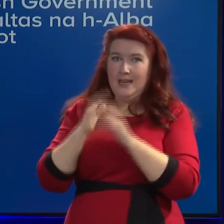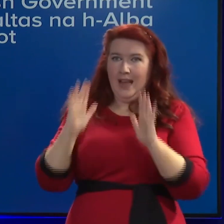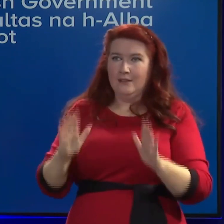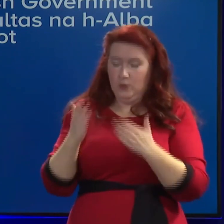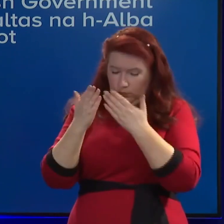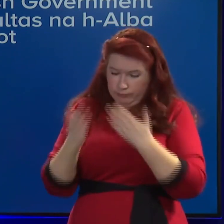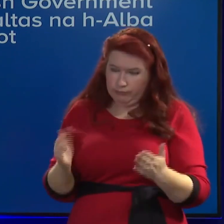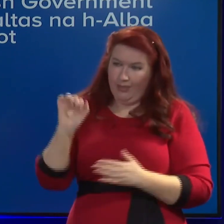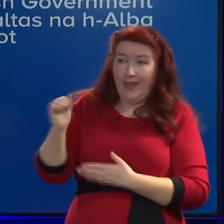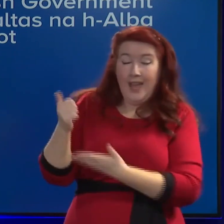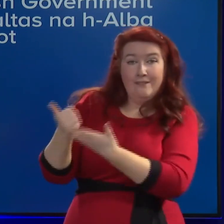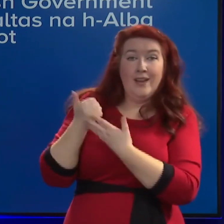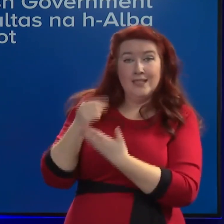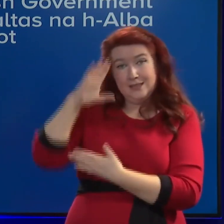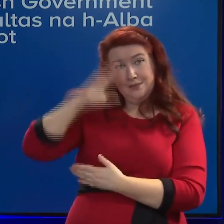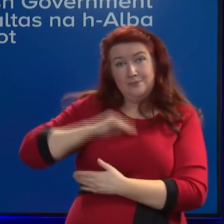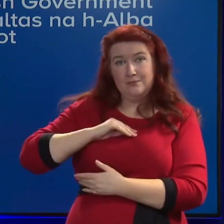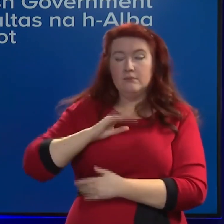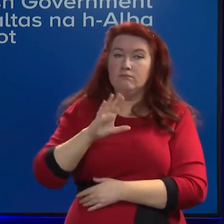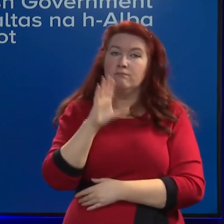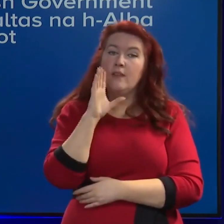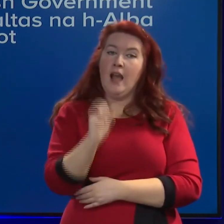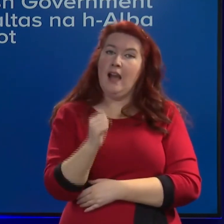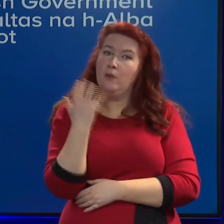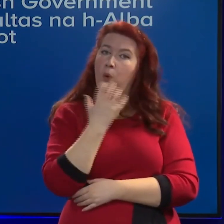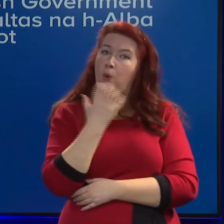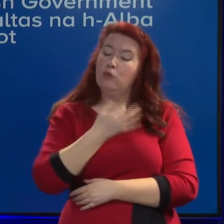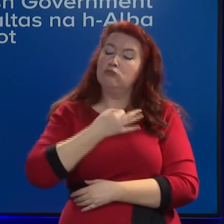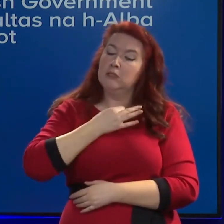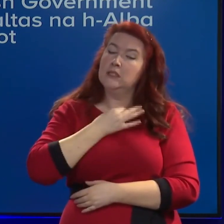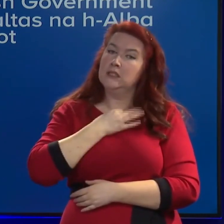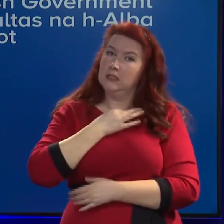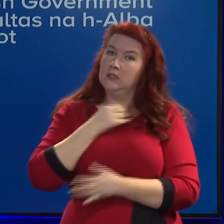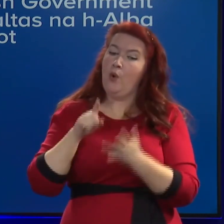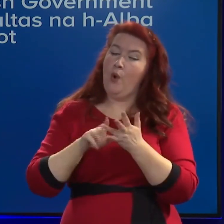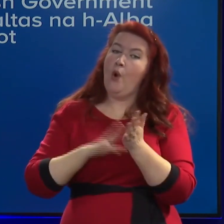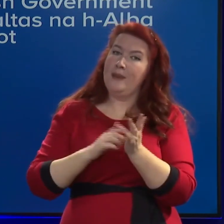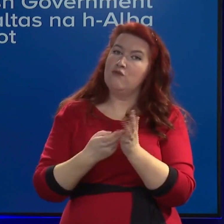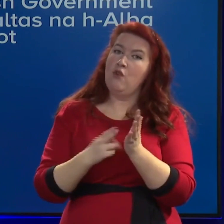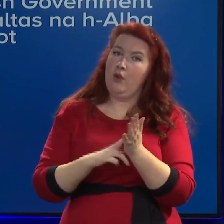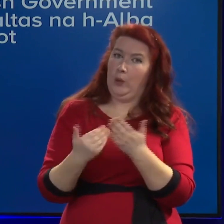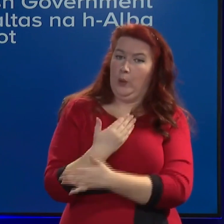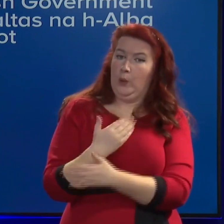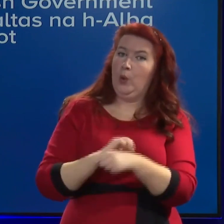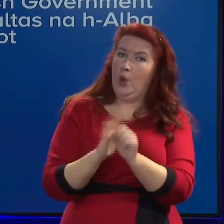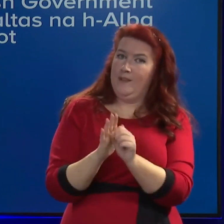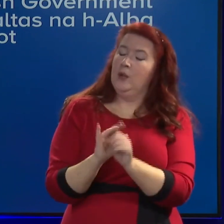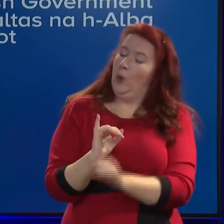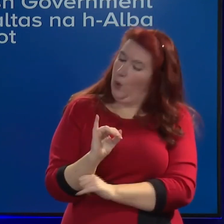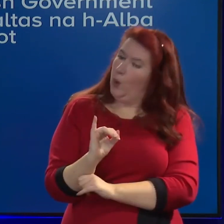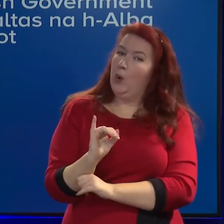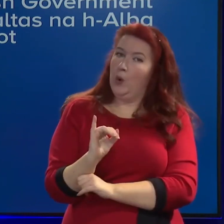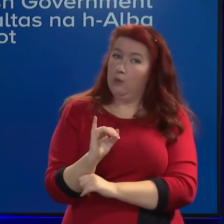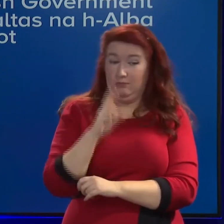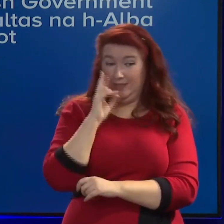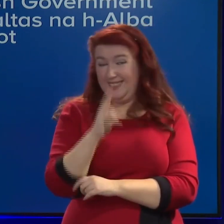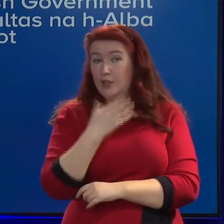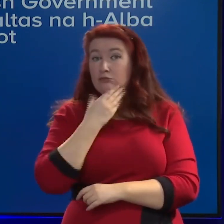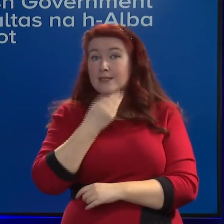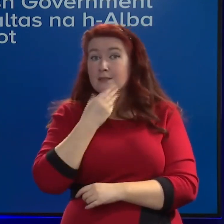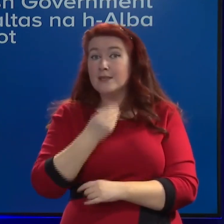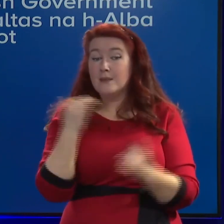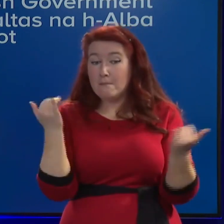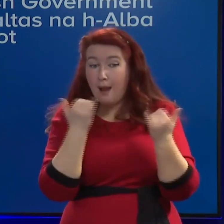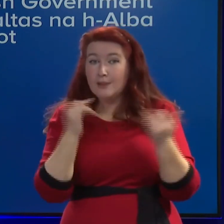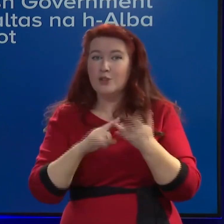that advice. There is a significant risk with Omicron, and we are already seeing the reality of it, of Christmas parties or